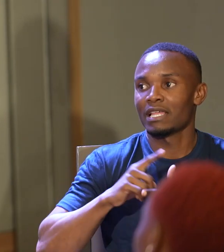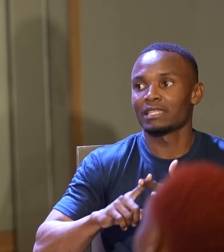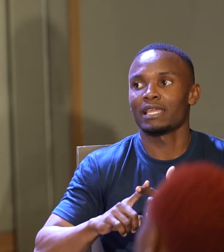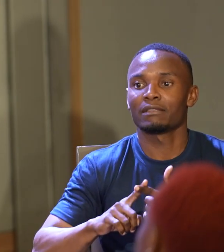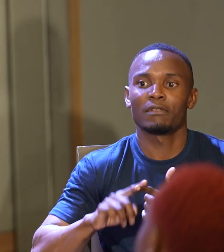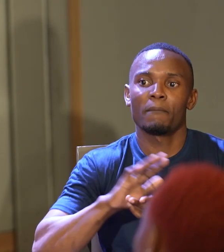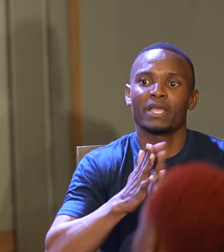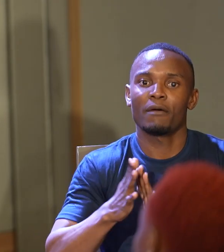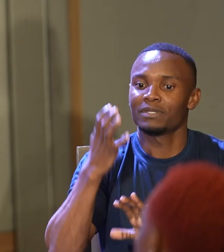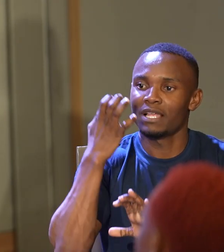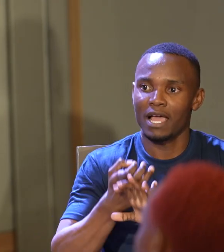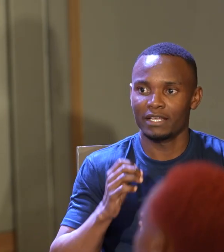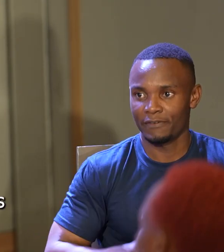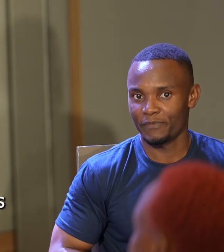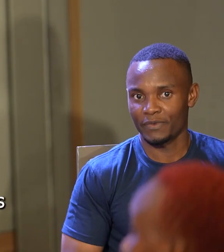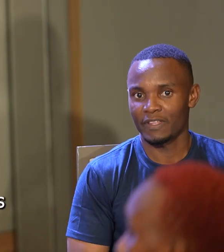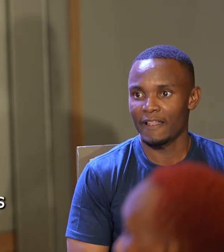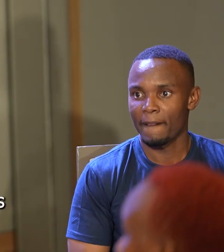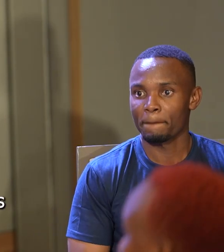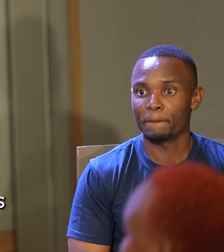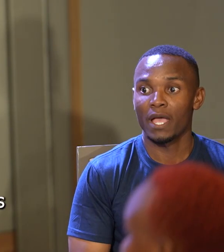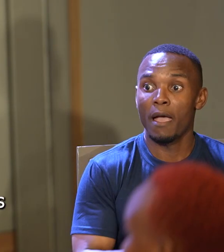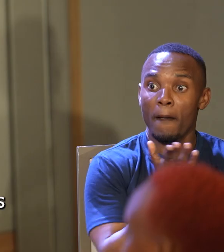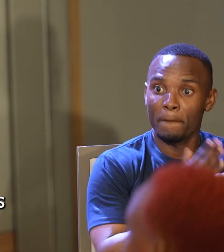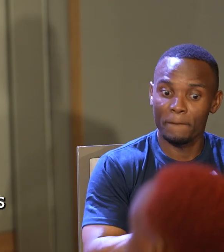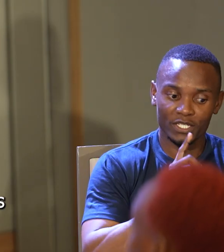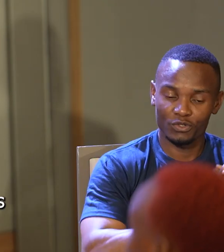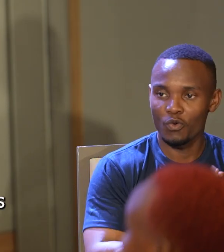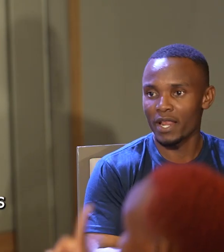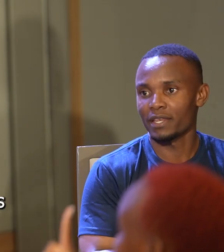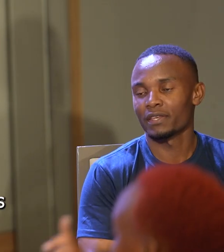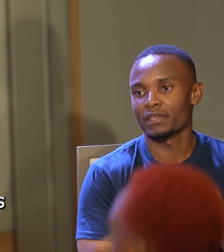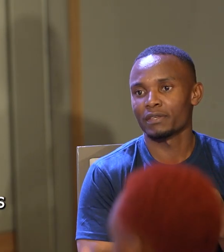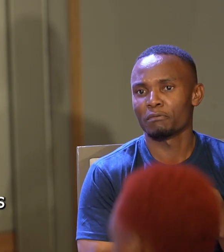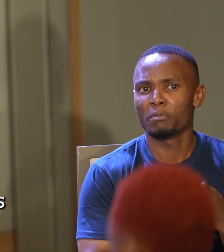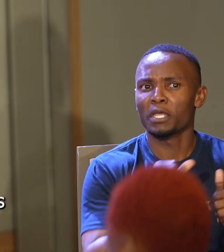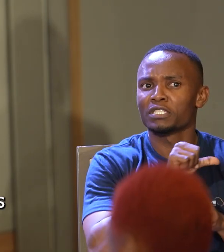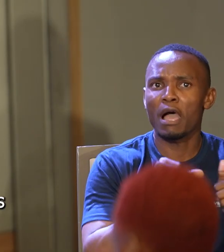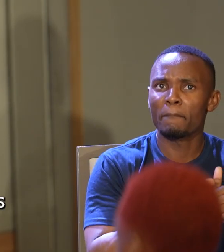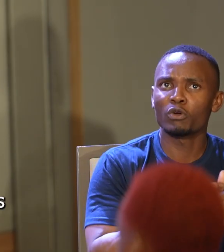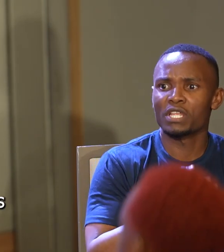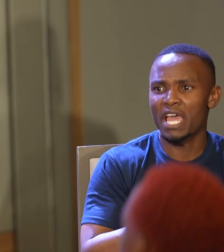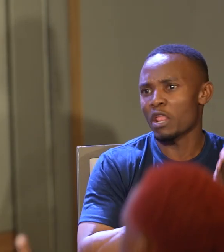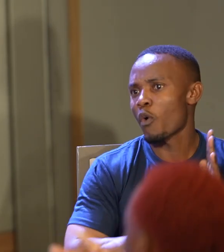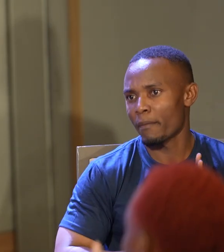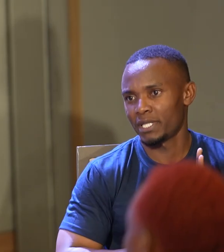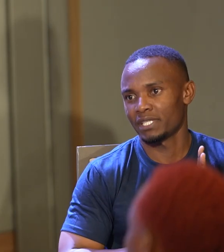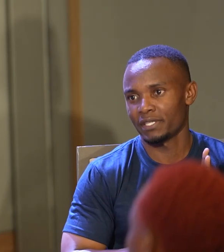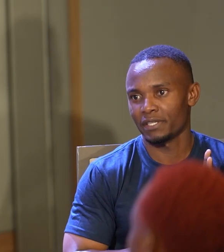as conformance. So part 1 of the standard covers the